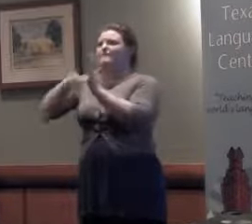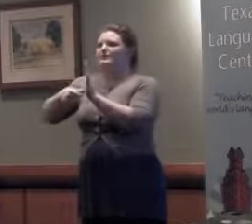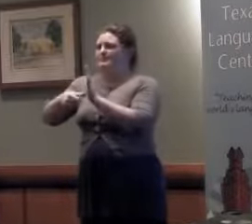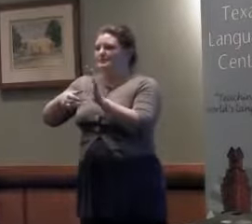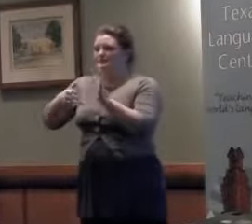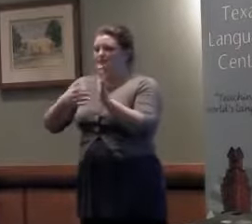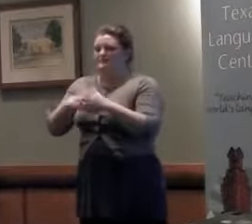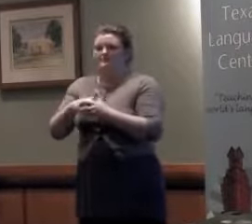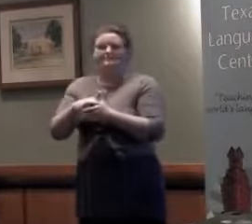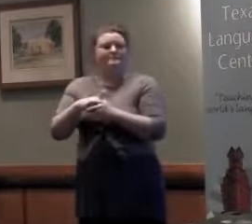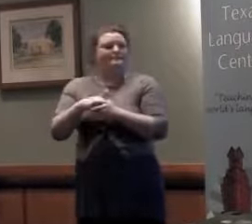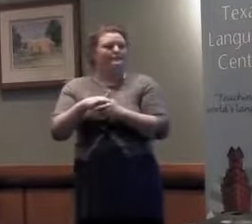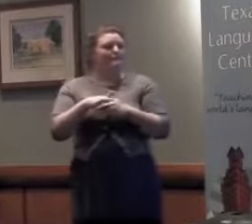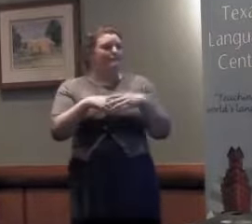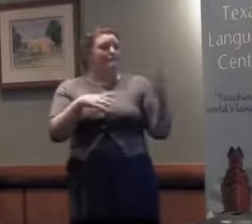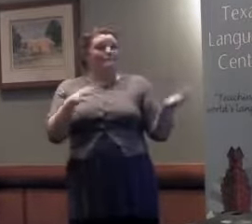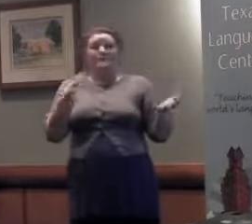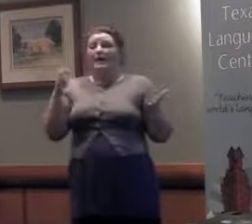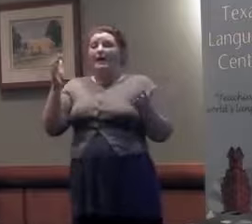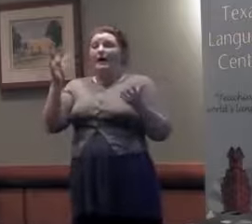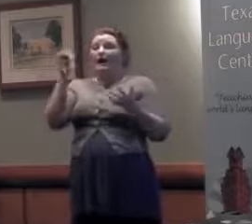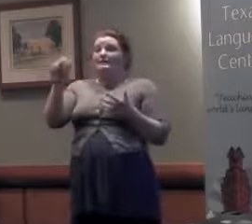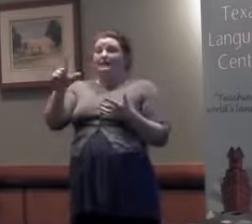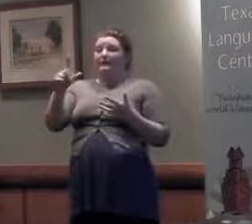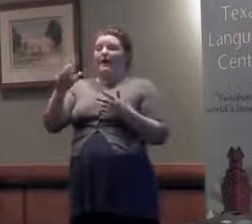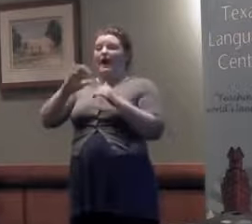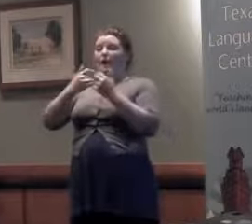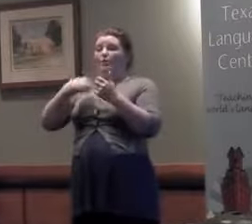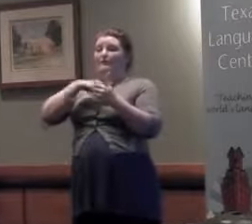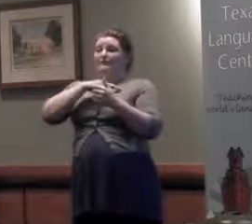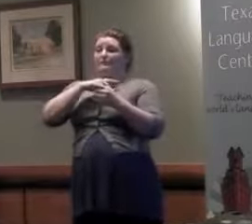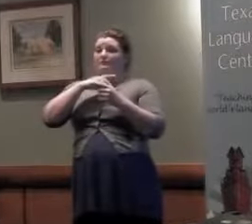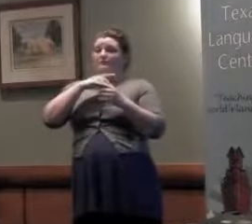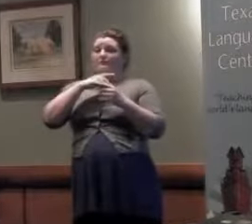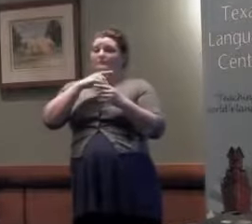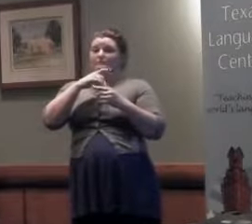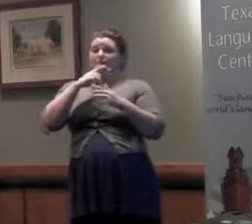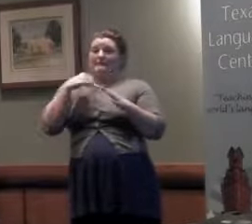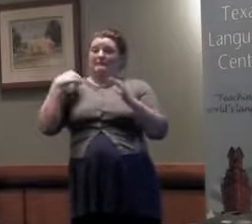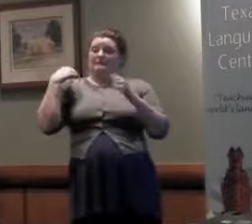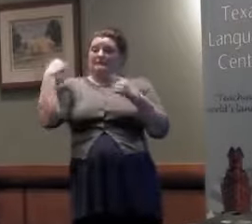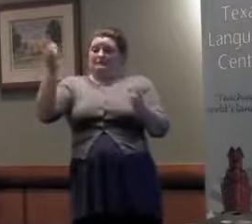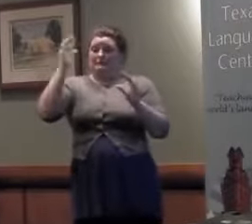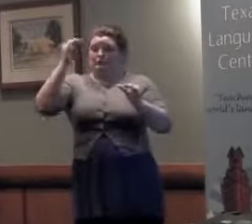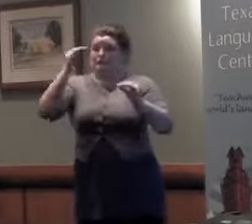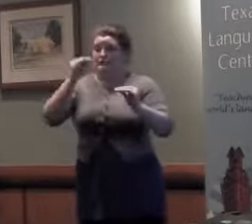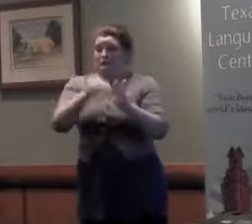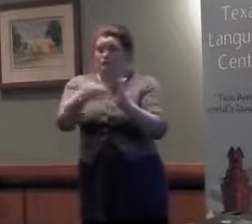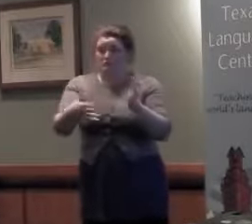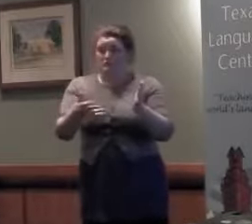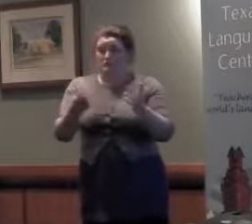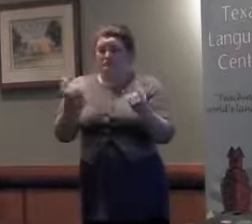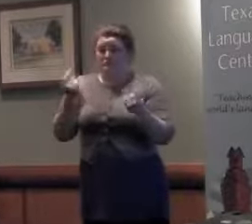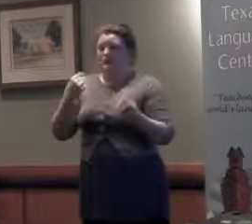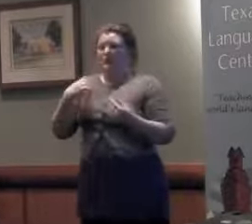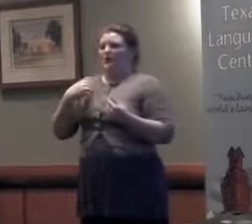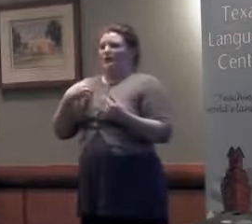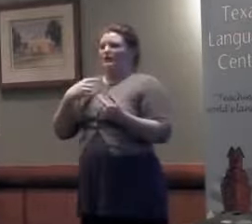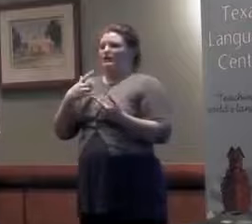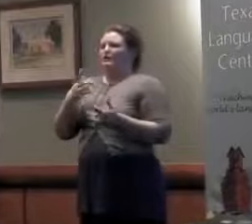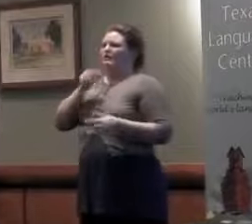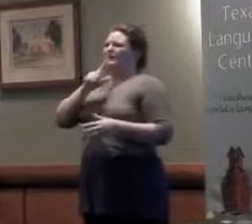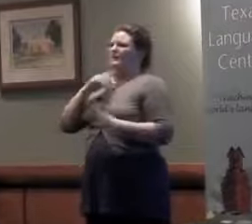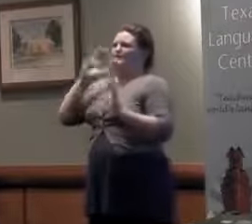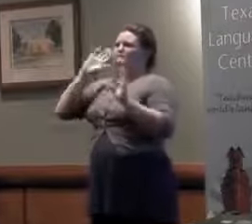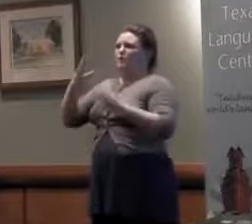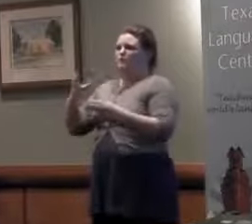emphasize is that ASL, the way we've been instructing our students, is that really there is this